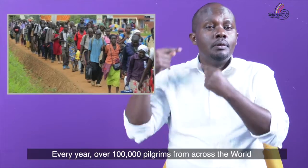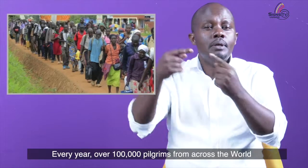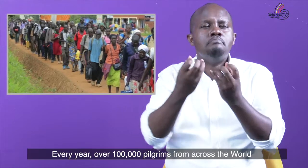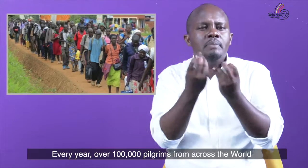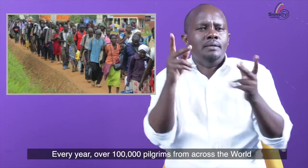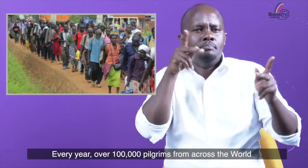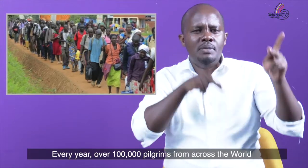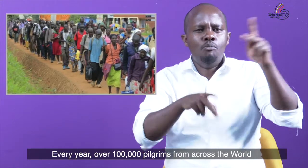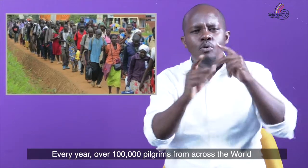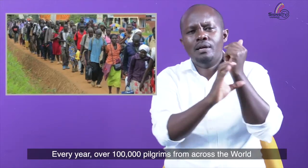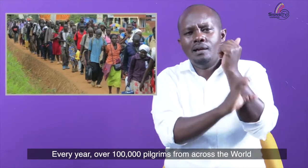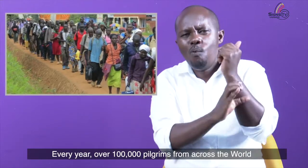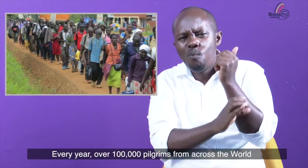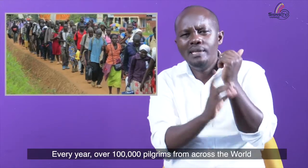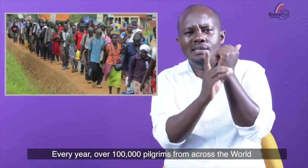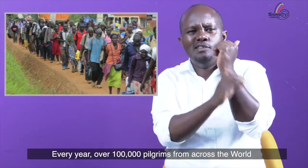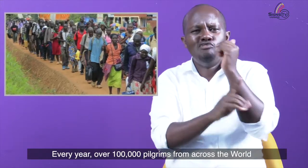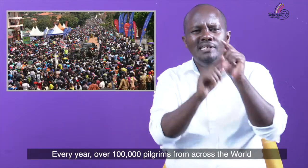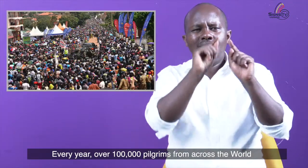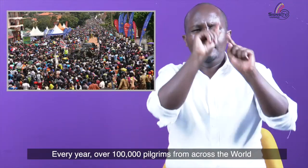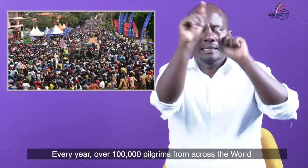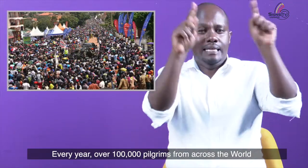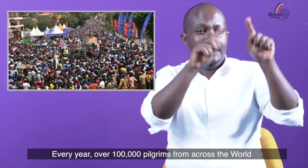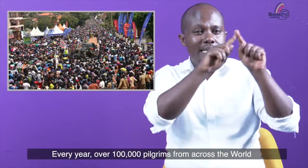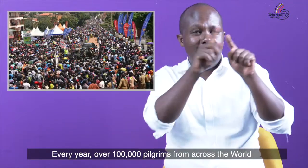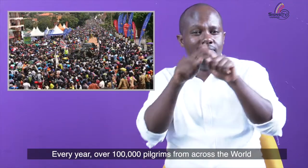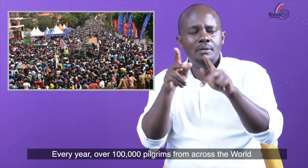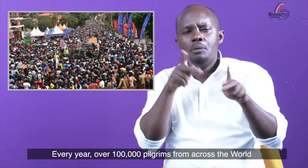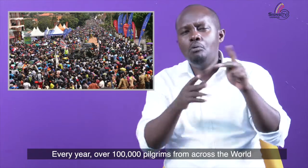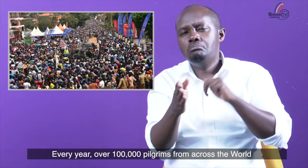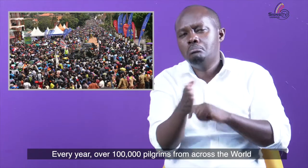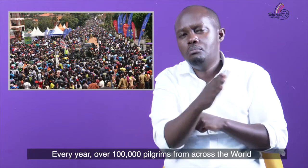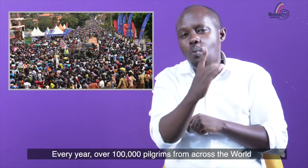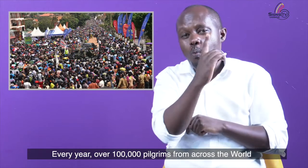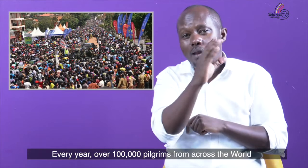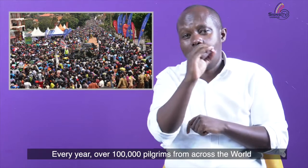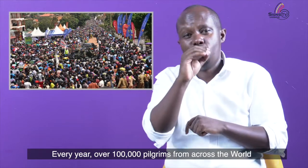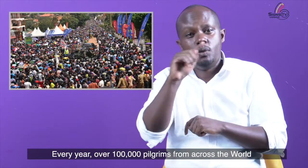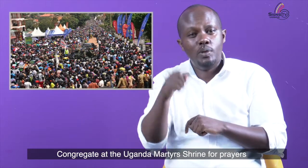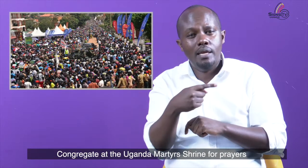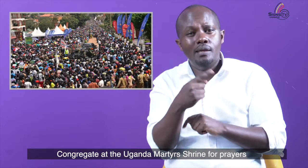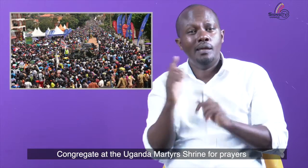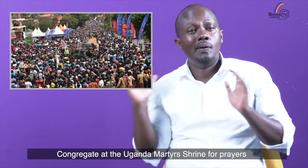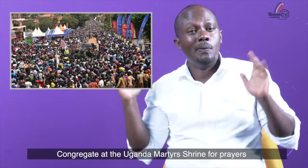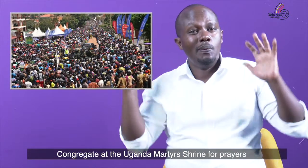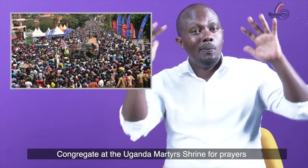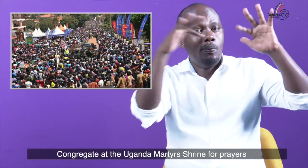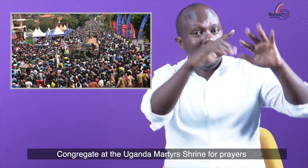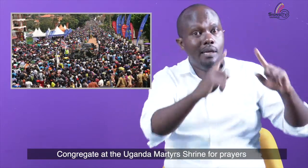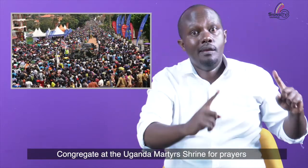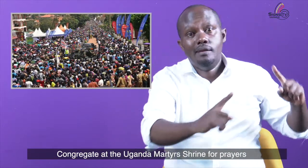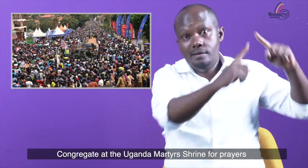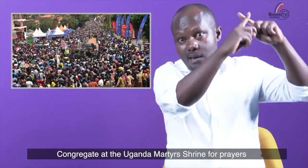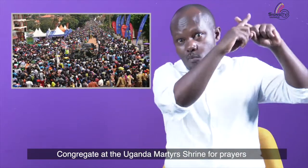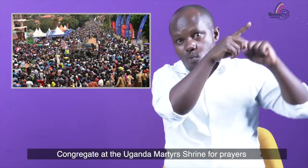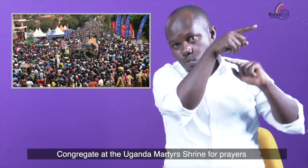Every year, over 100,000 pilgrims from across the world congregate at the Martyrs' Shrine